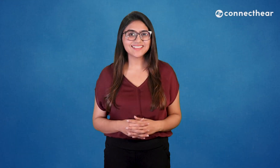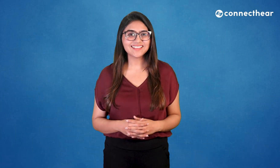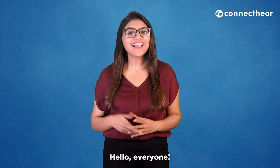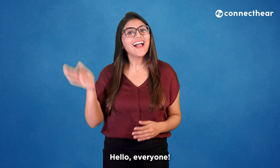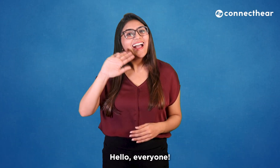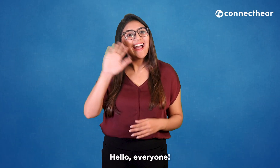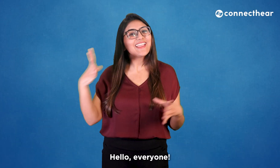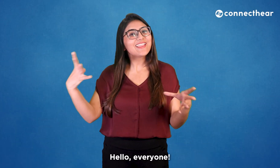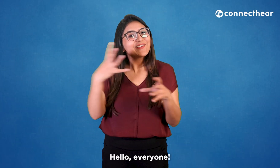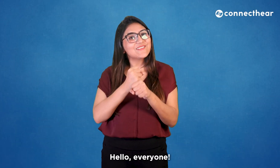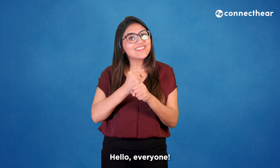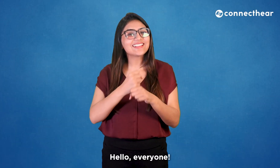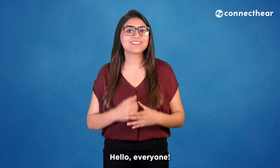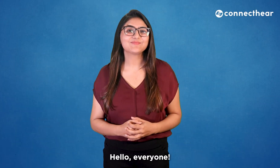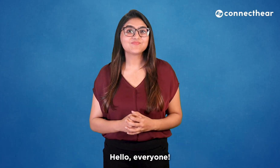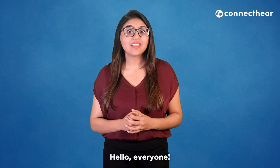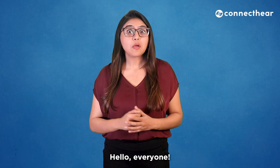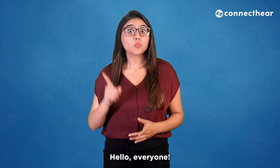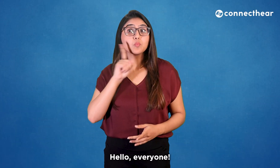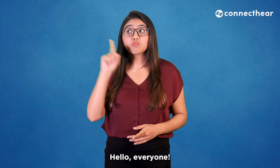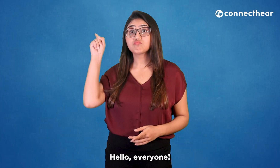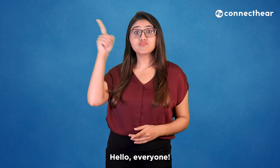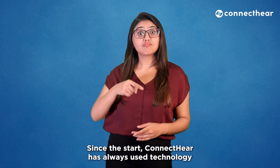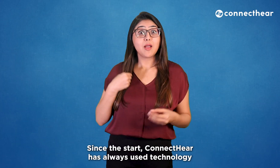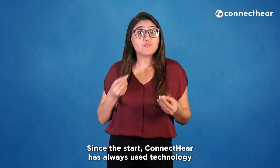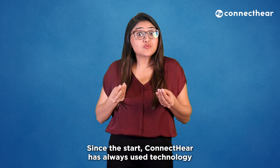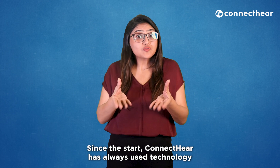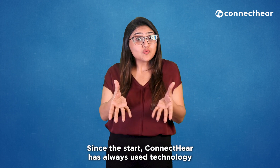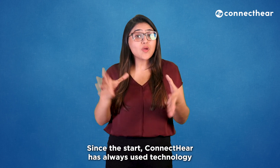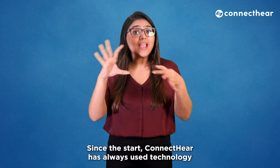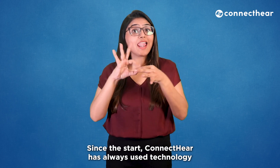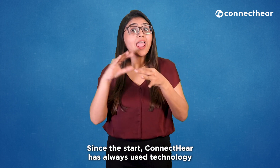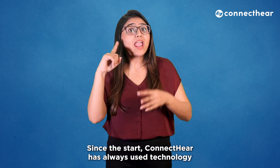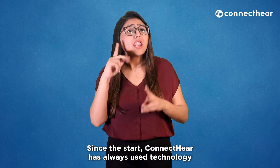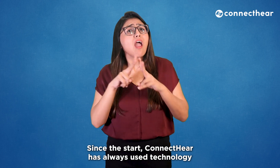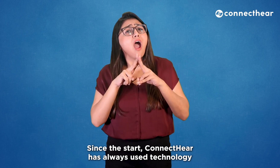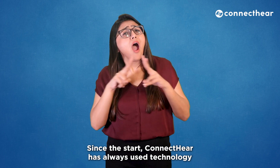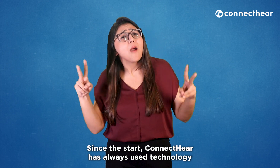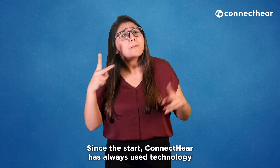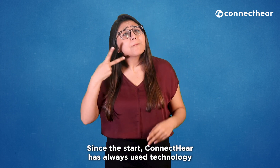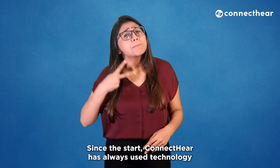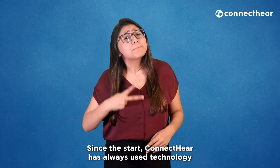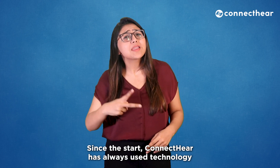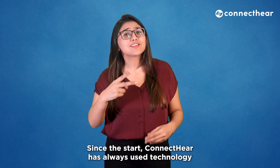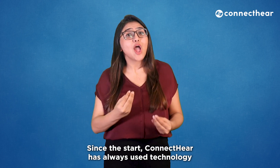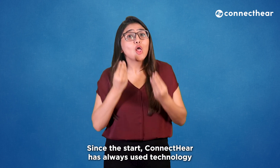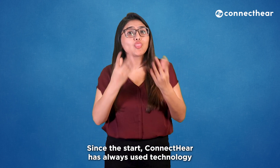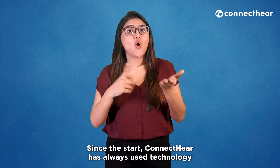Hello everyone! Since the start, ConnectHere has always used technology to make